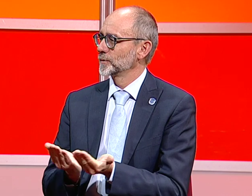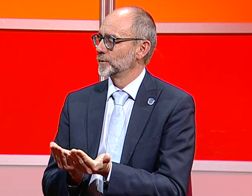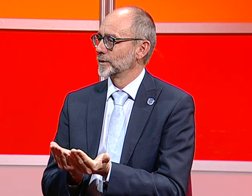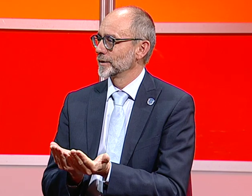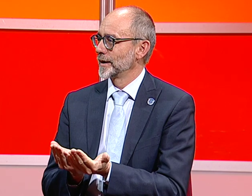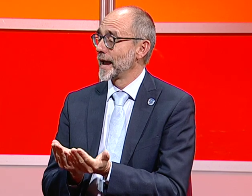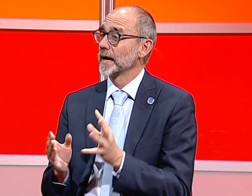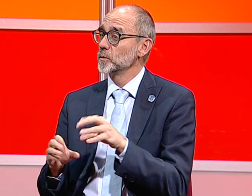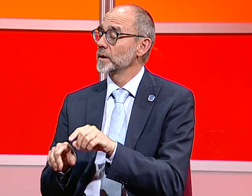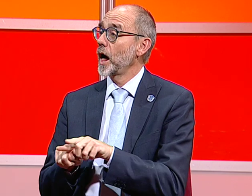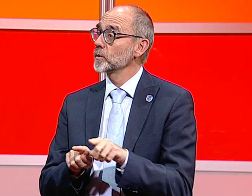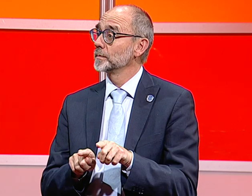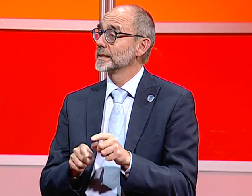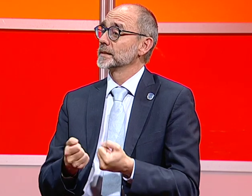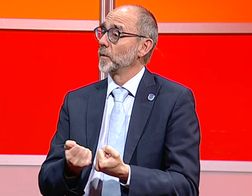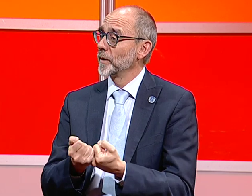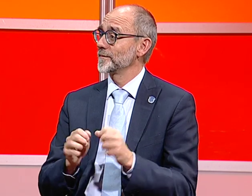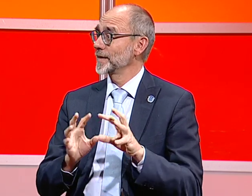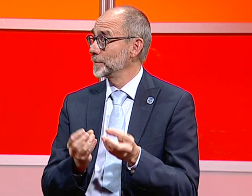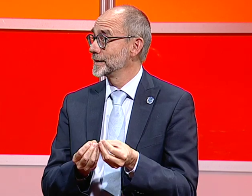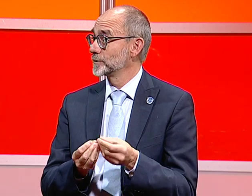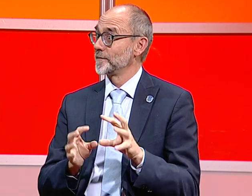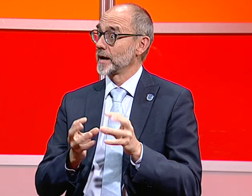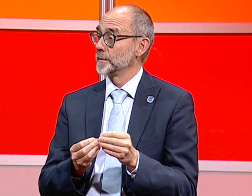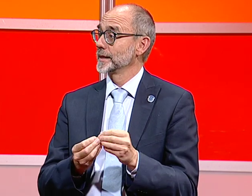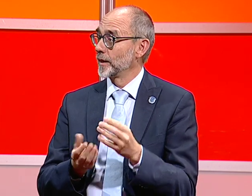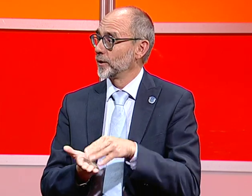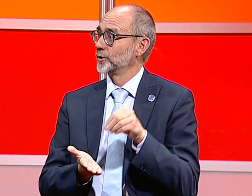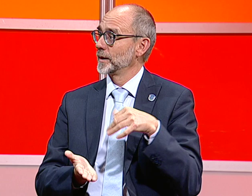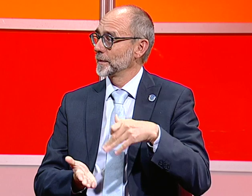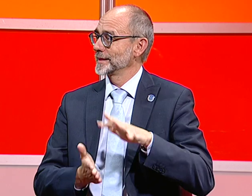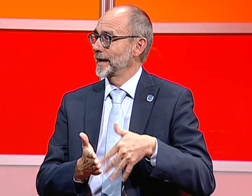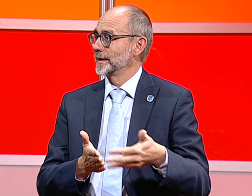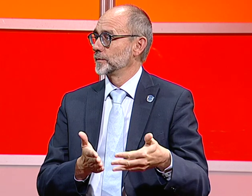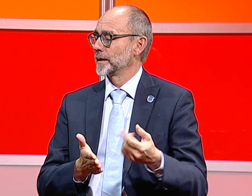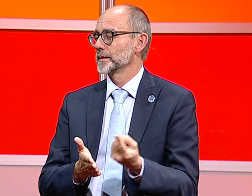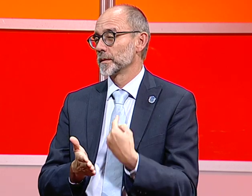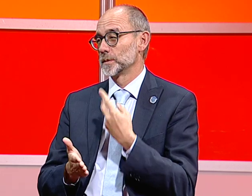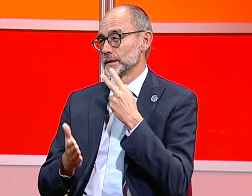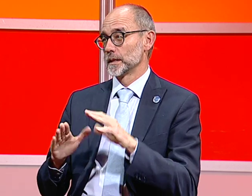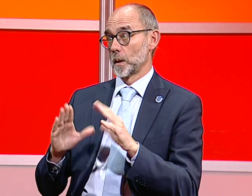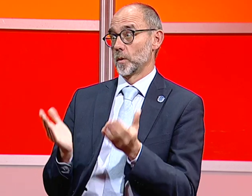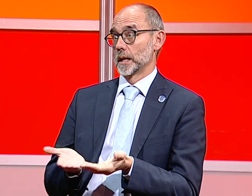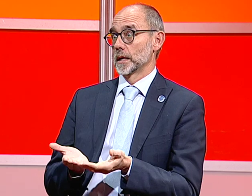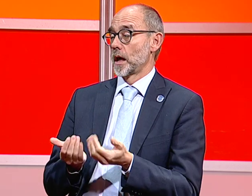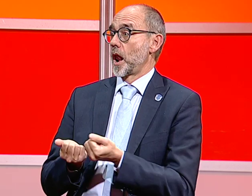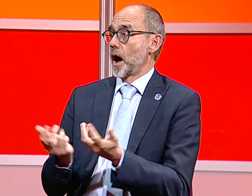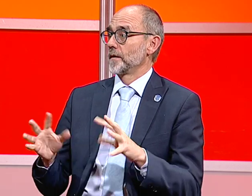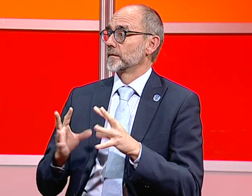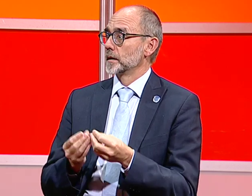the NNAD to get more information if you have a deaf child. Yeah. Families need to learn Namibian sign language. I've